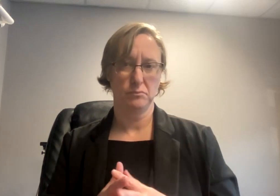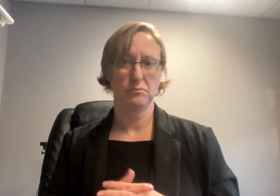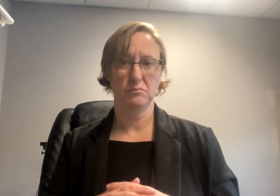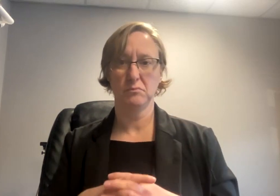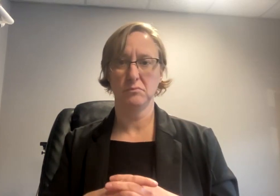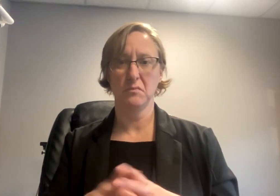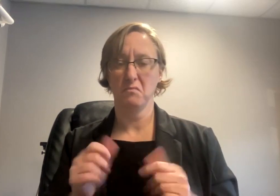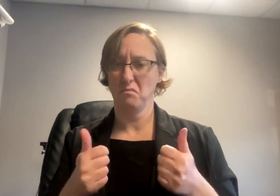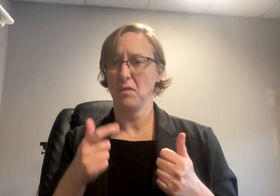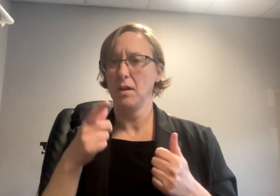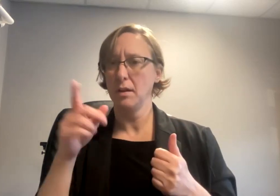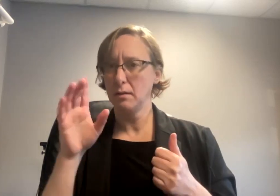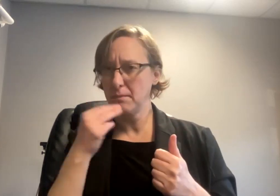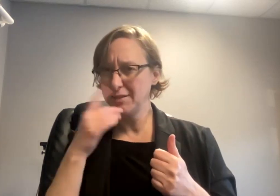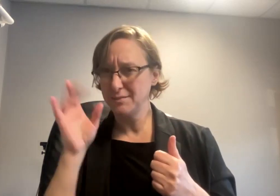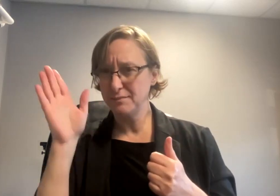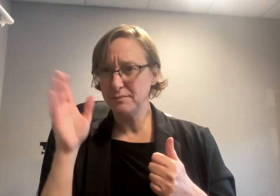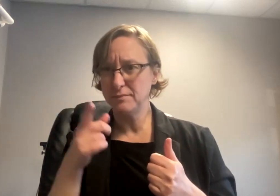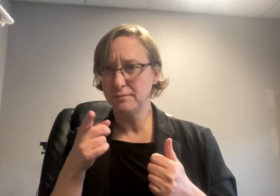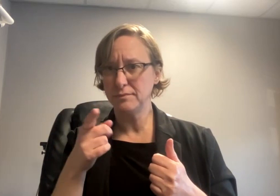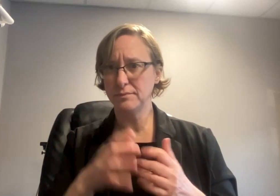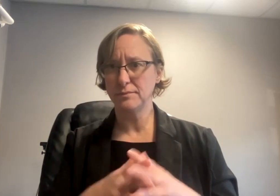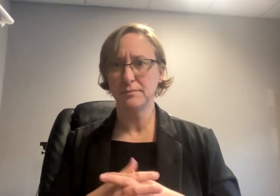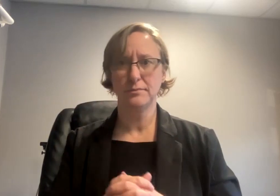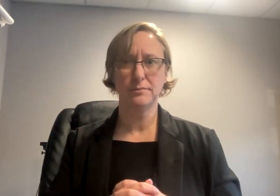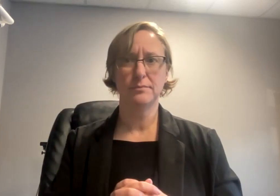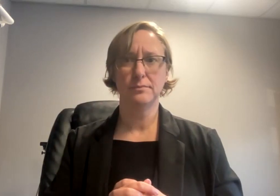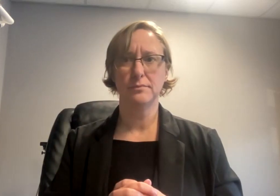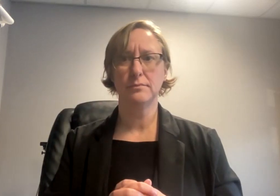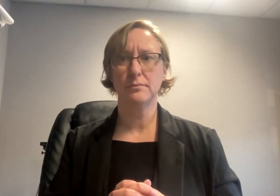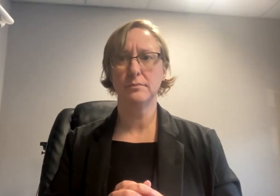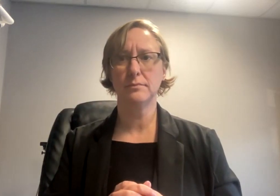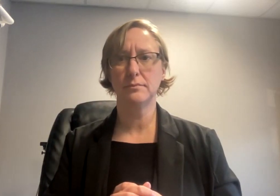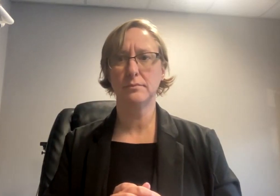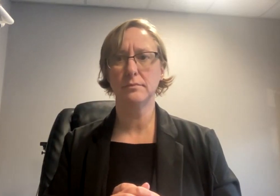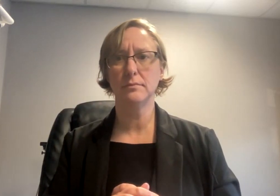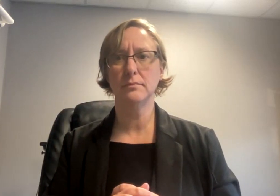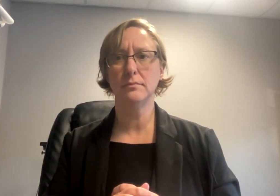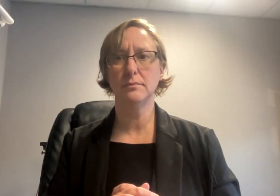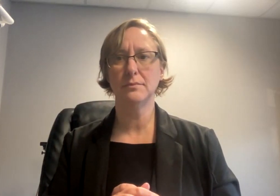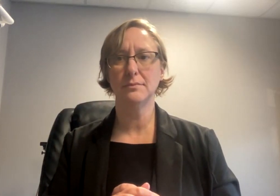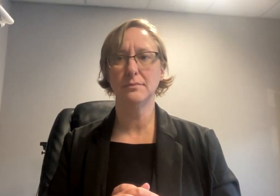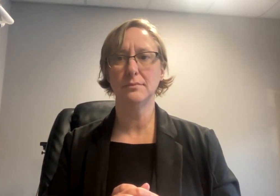no. That's my recommendation. Okay, yep, Megan, and I'll send com again, this time with